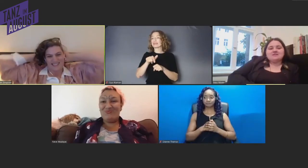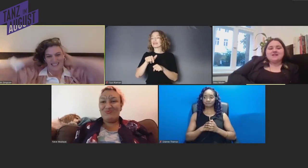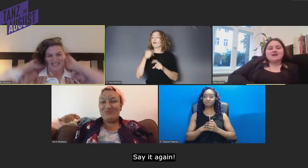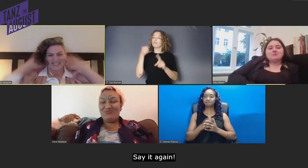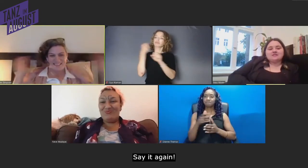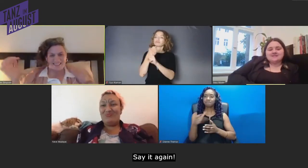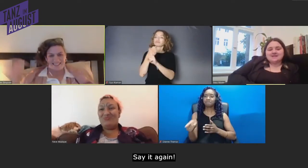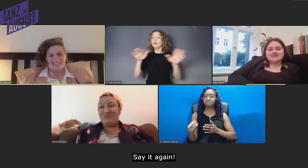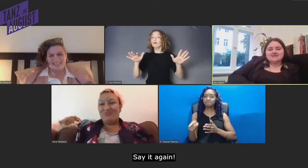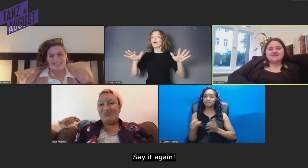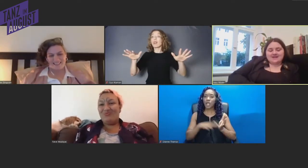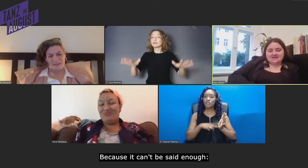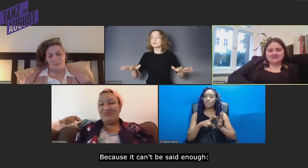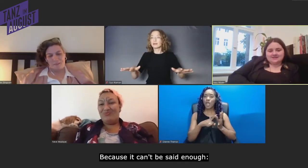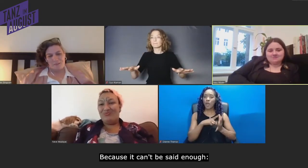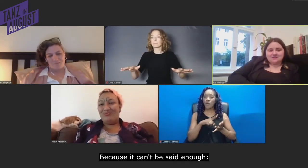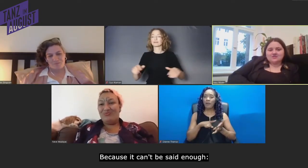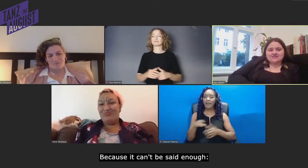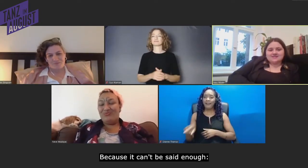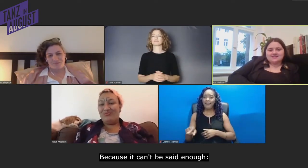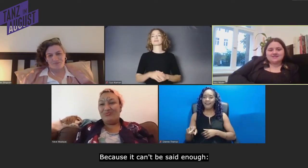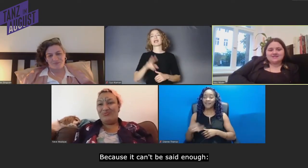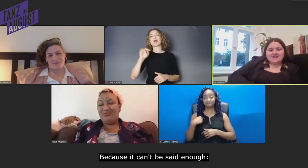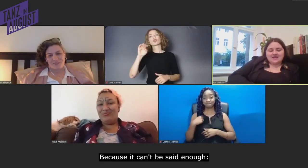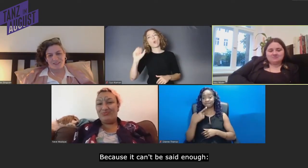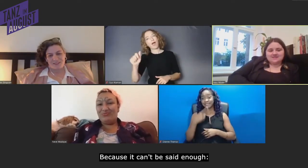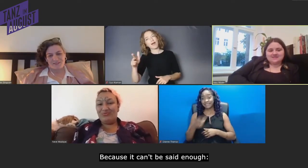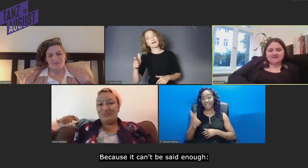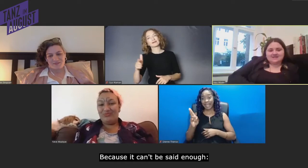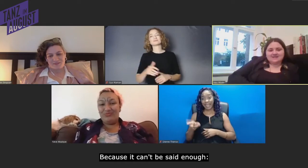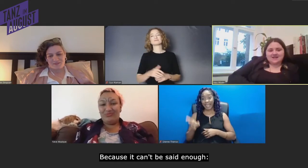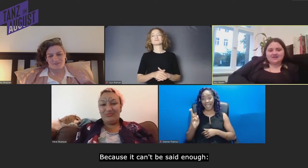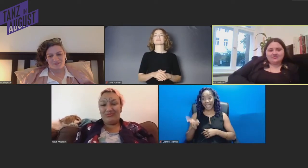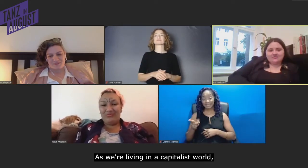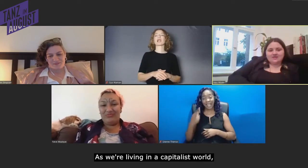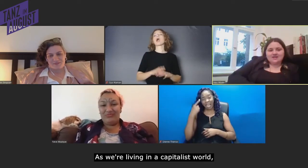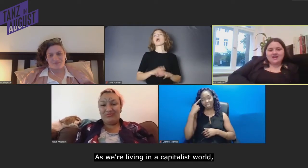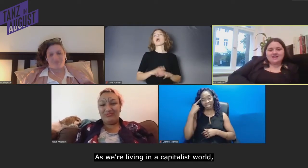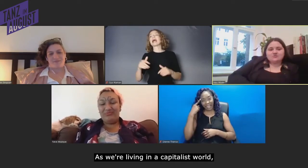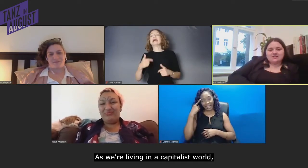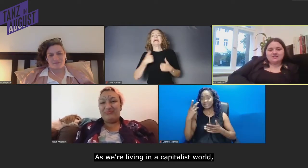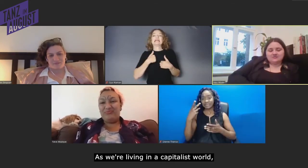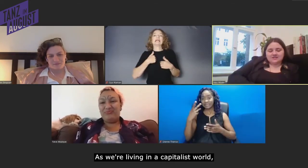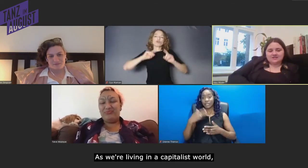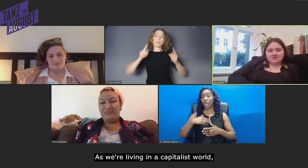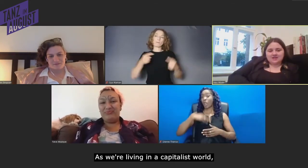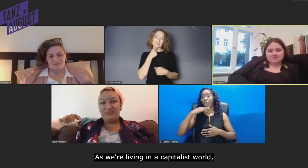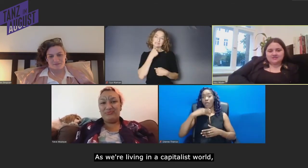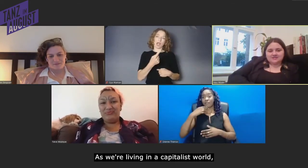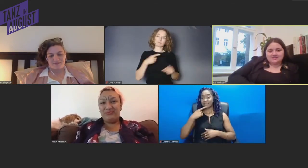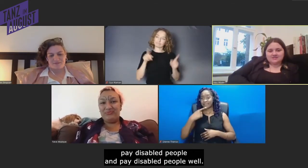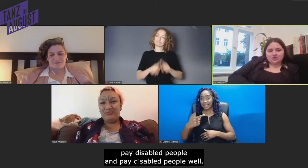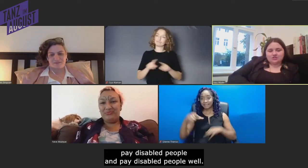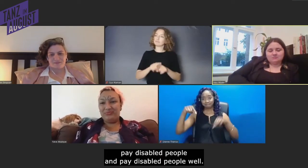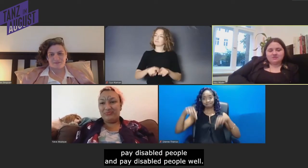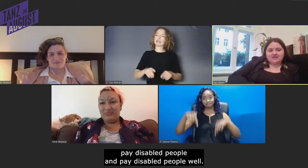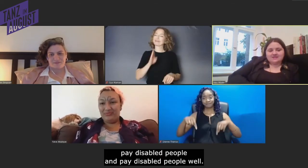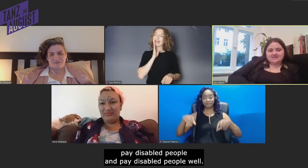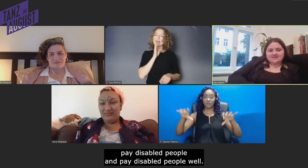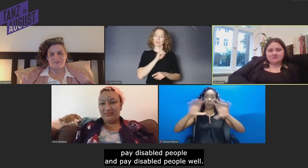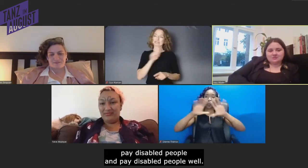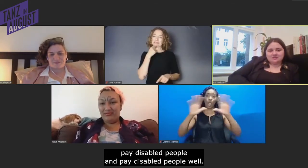to hear. Say it again, because I think it can't be said enough. As we are living in a capitalist world,